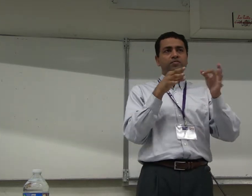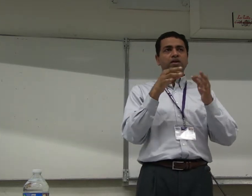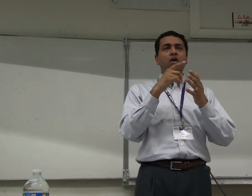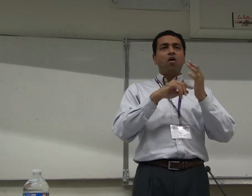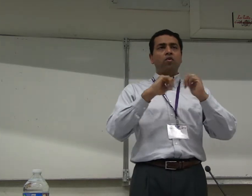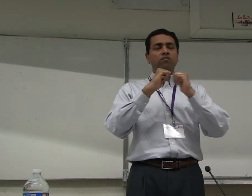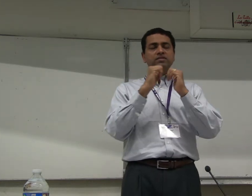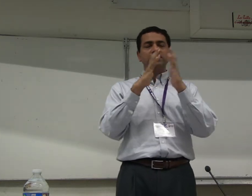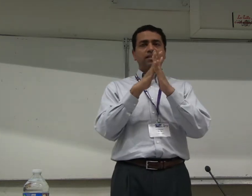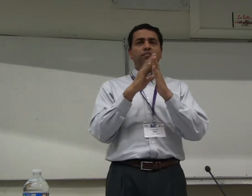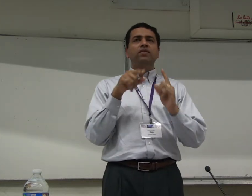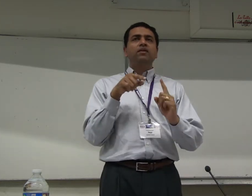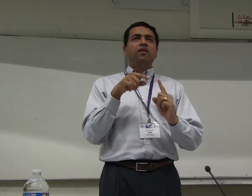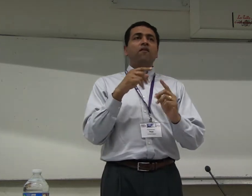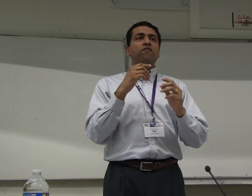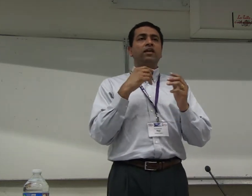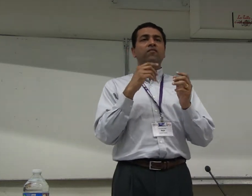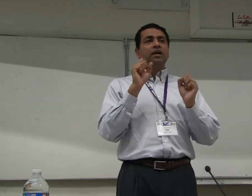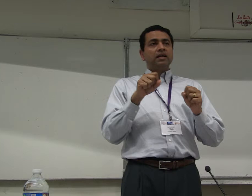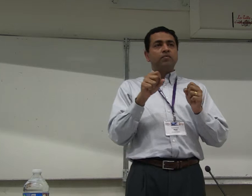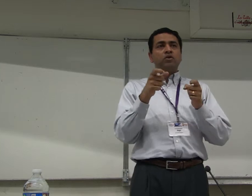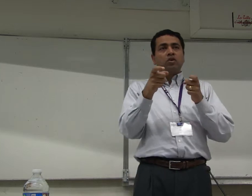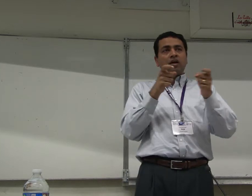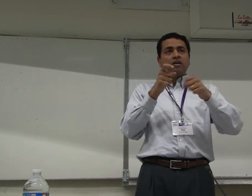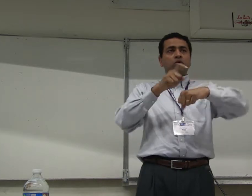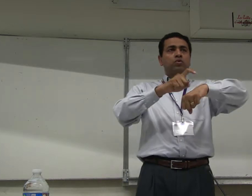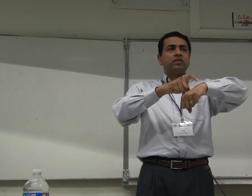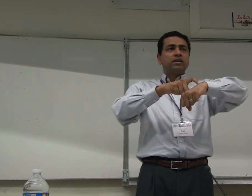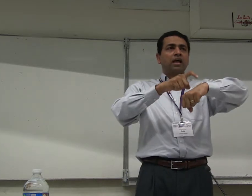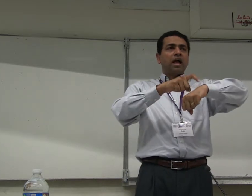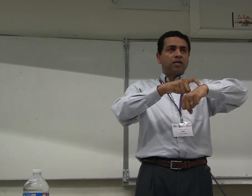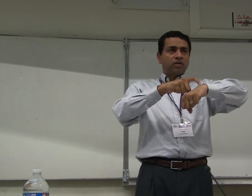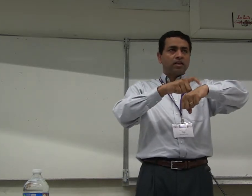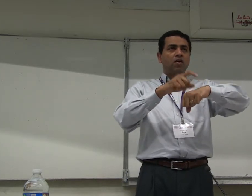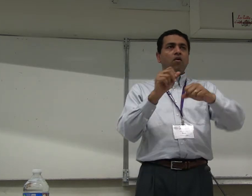wasn't timed correctly, then it could be seen as a distraction.